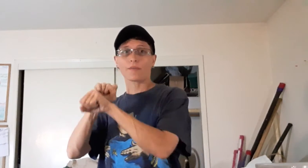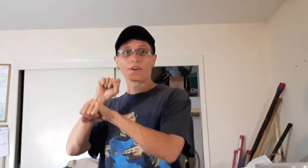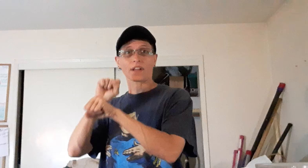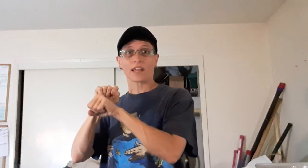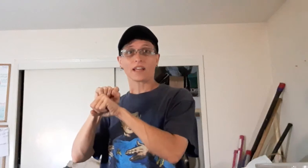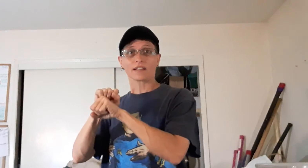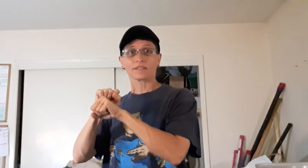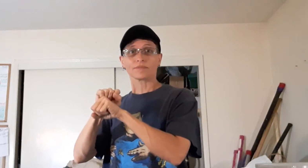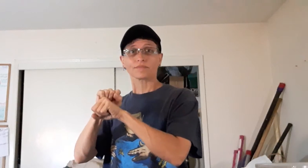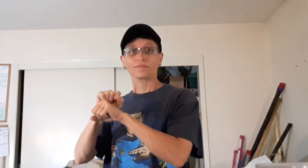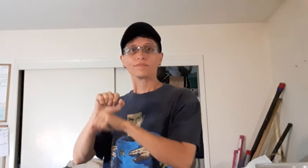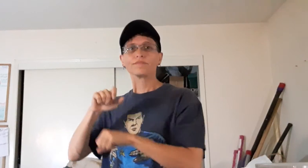Leatherworking